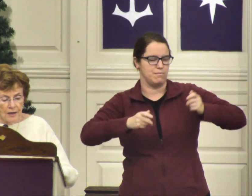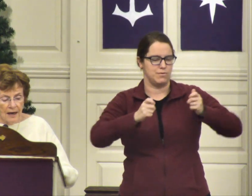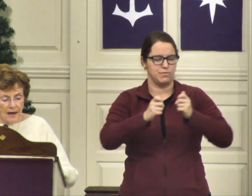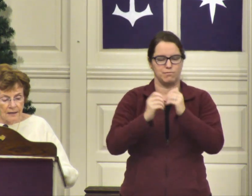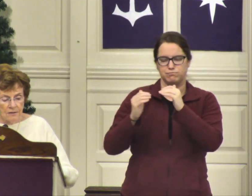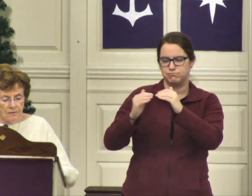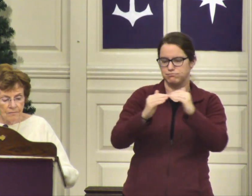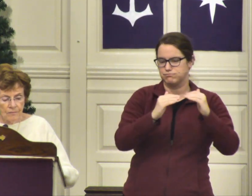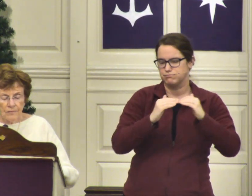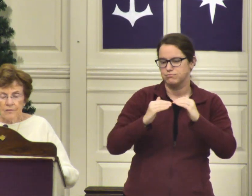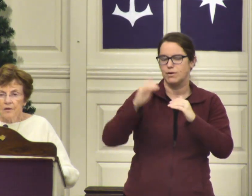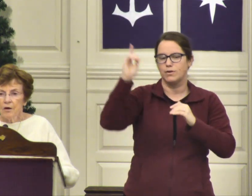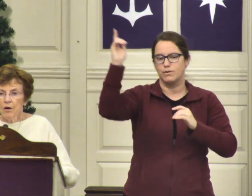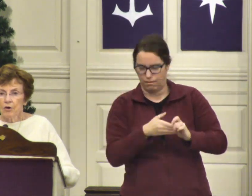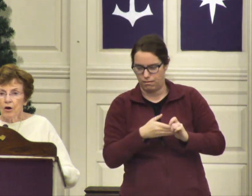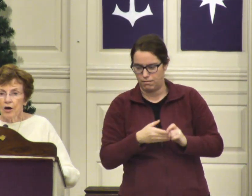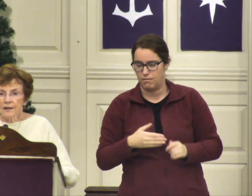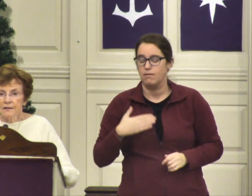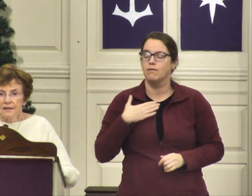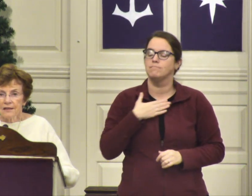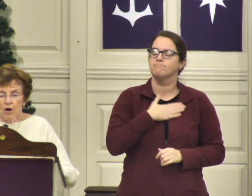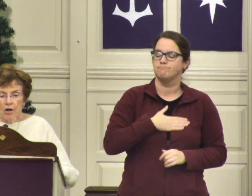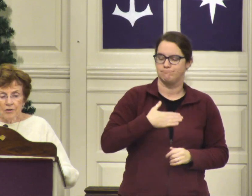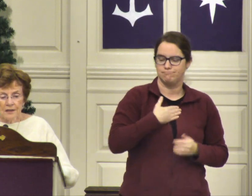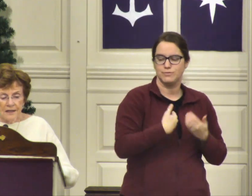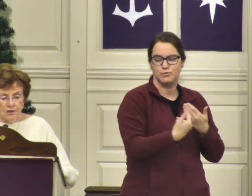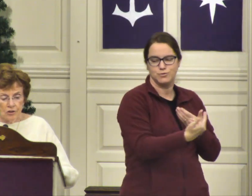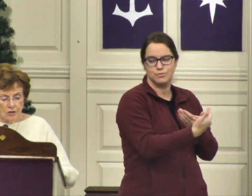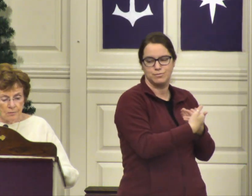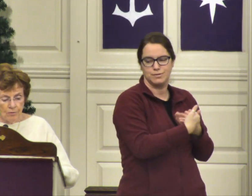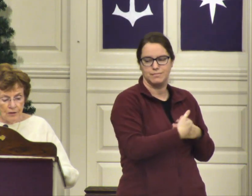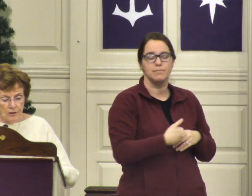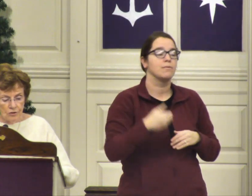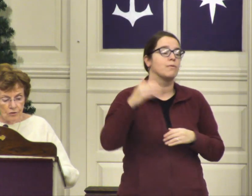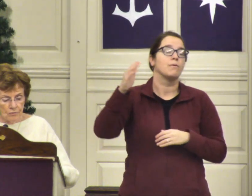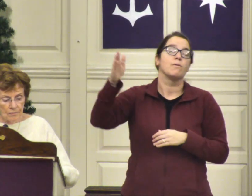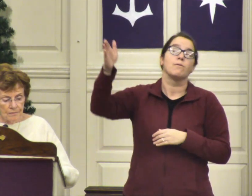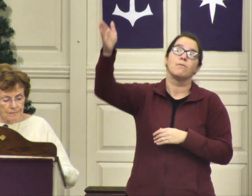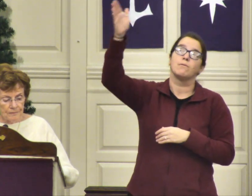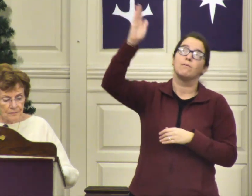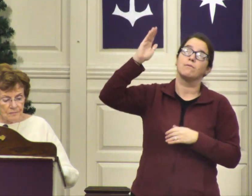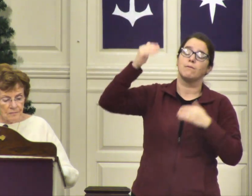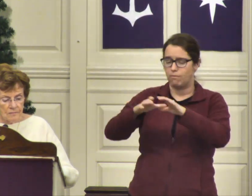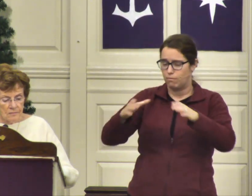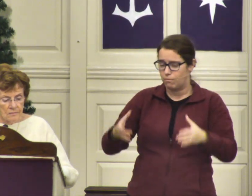guide. God, let all the nations praise you.